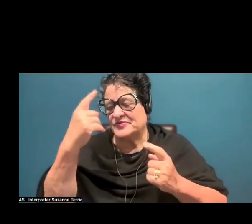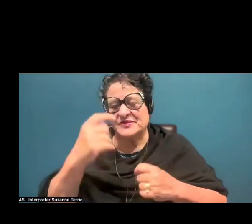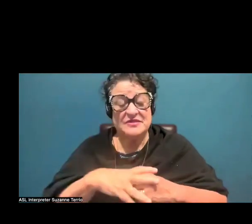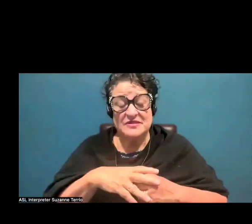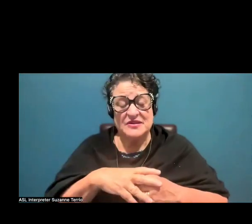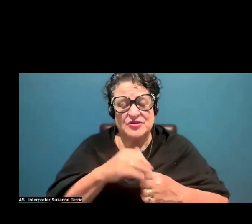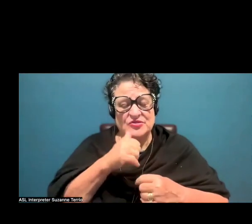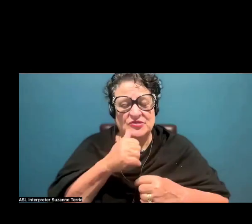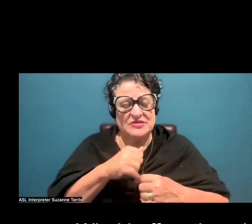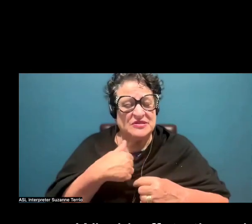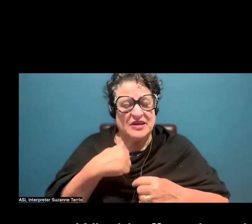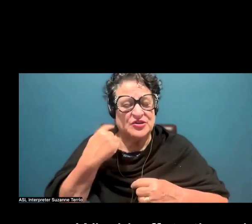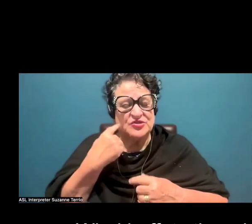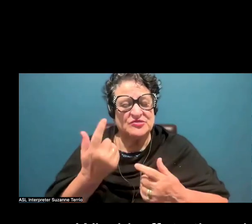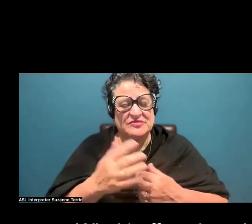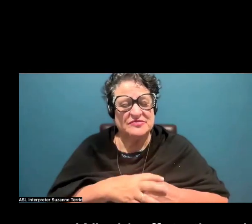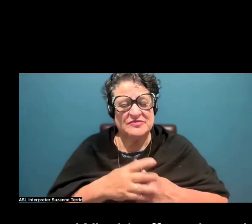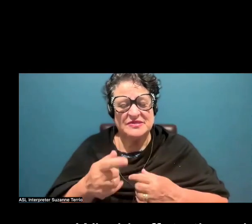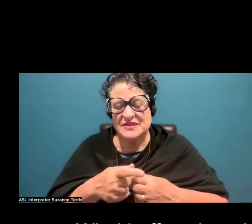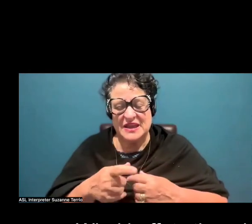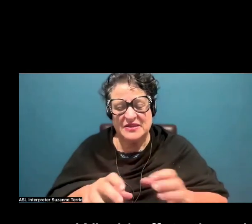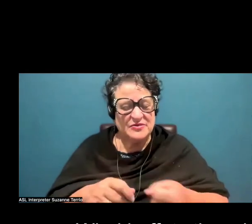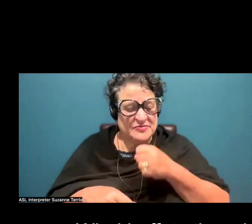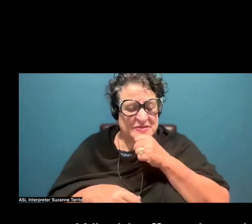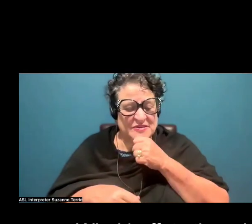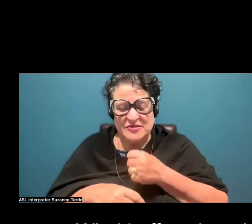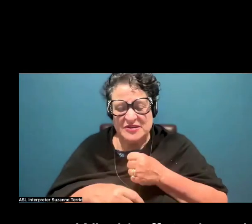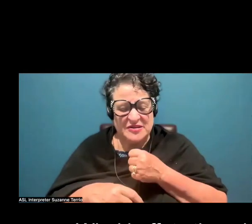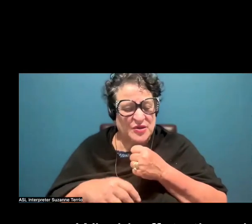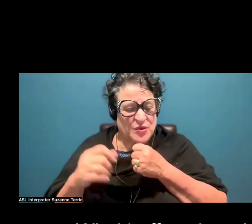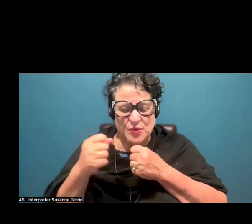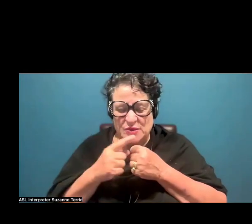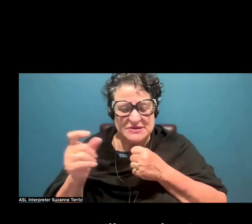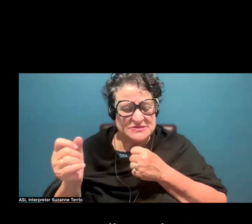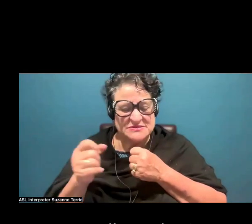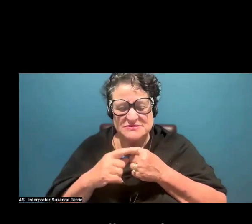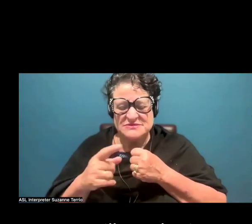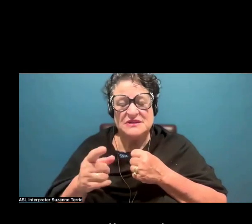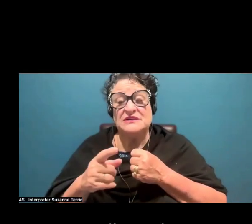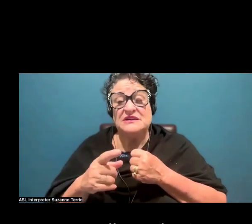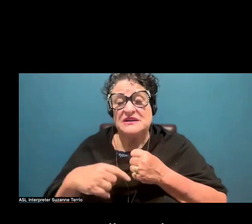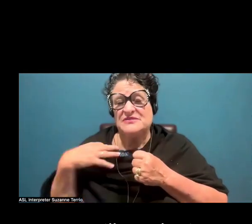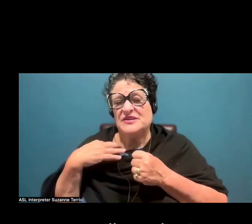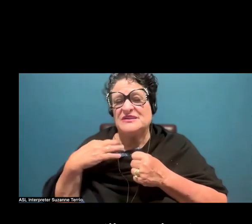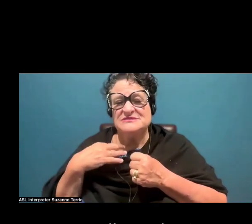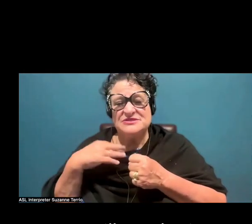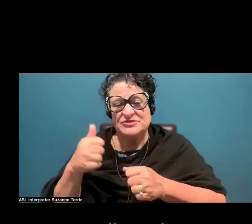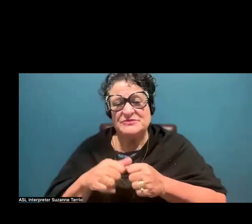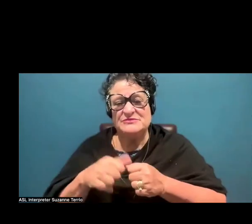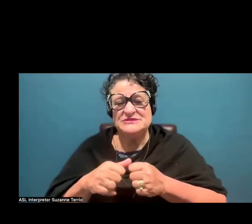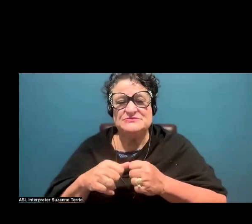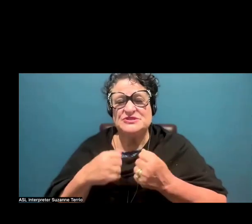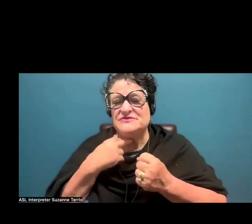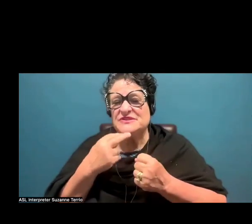heard. Wind buffets the microphone, its whistle carrying from the speakers on the deck until a volunteer remembers to turn the volume